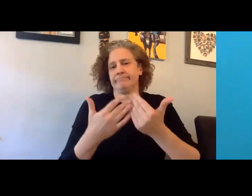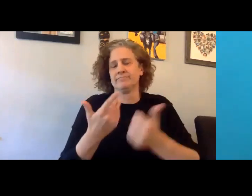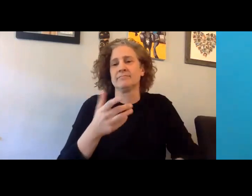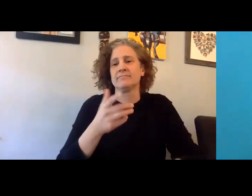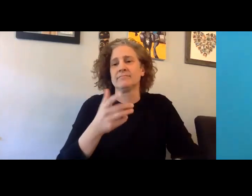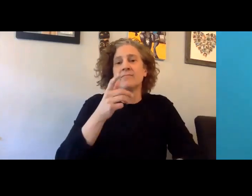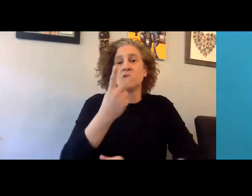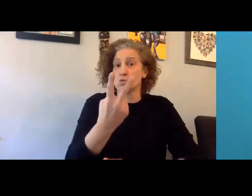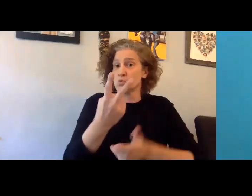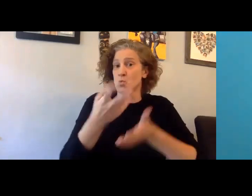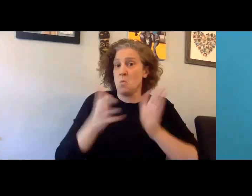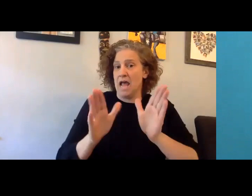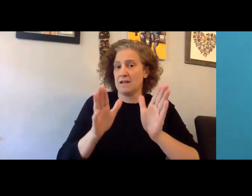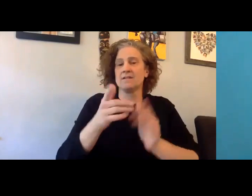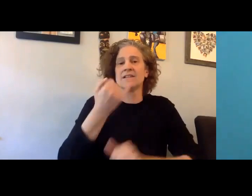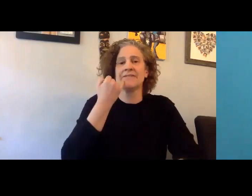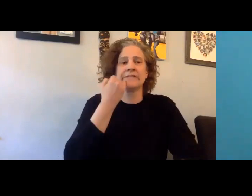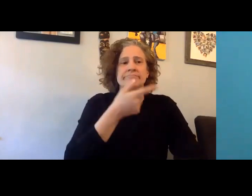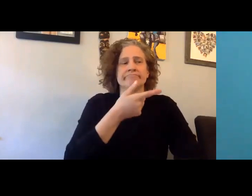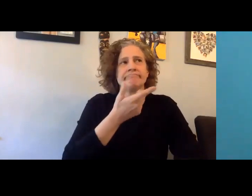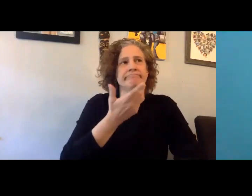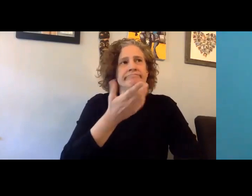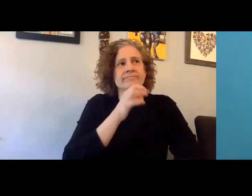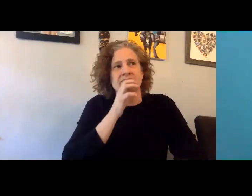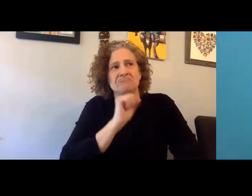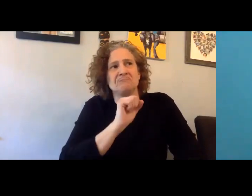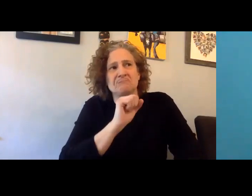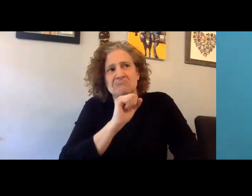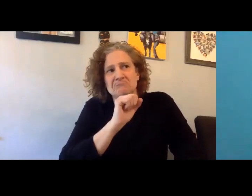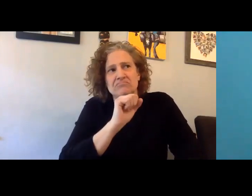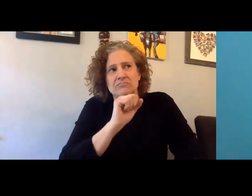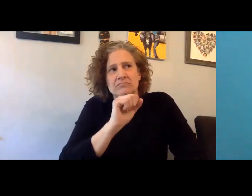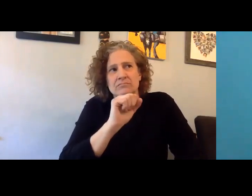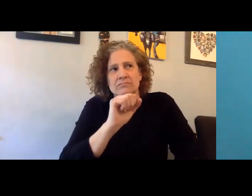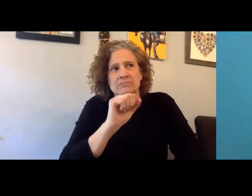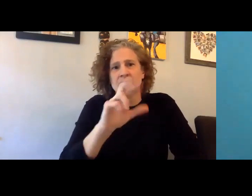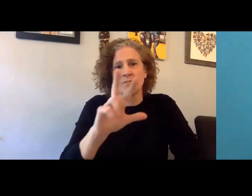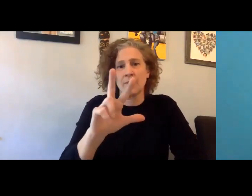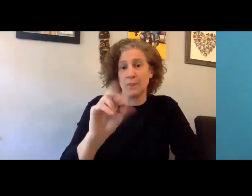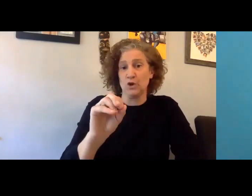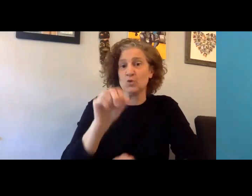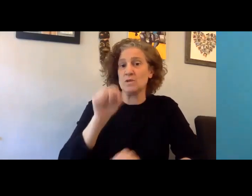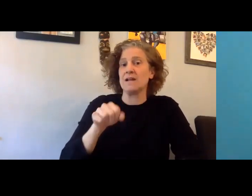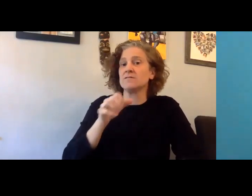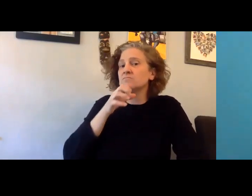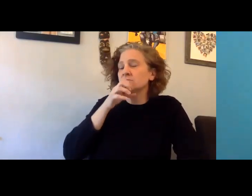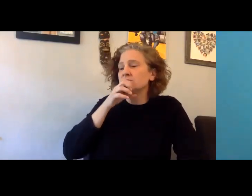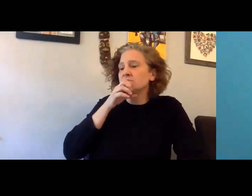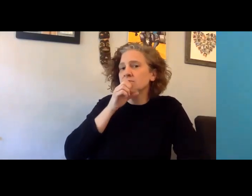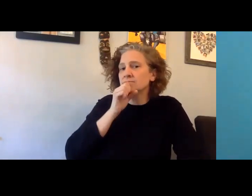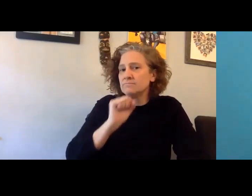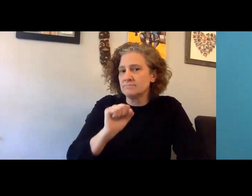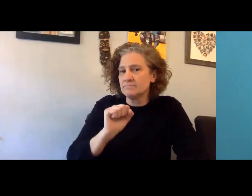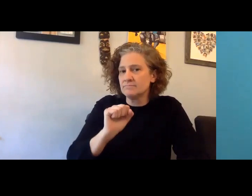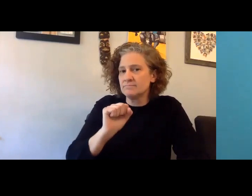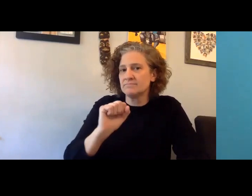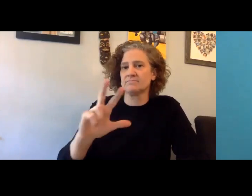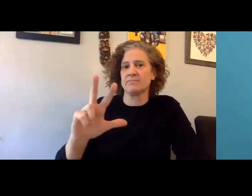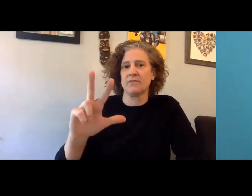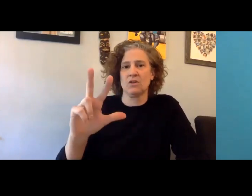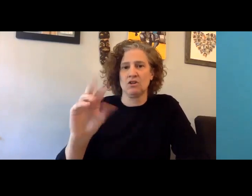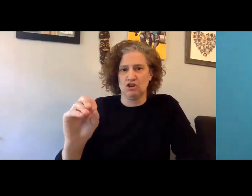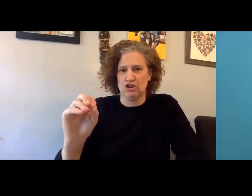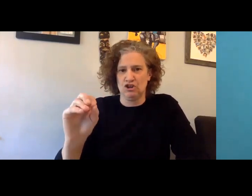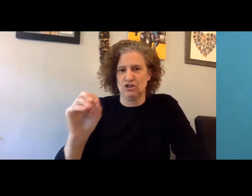Well, okay, so let's do this the easiest way. There are two ways. You can say someone is, if someone's 30, you can